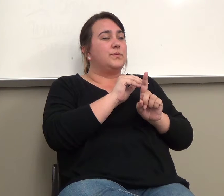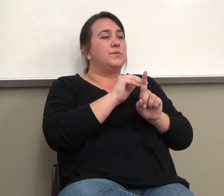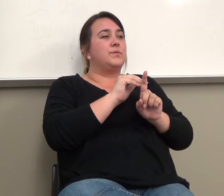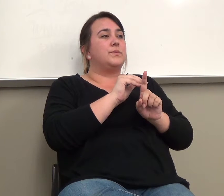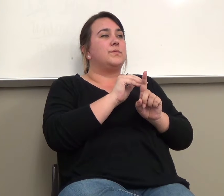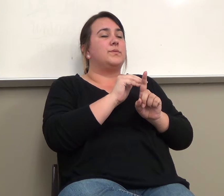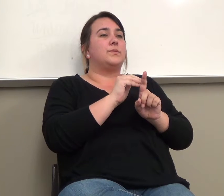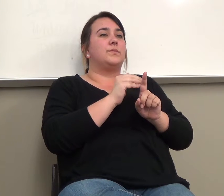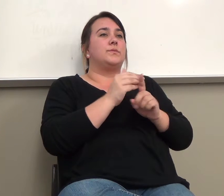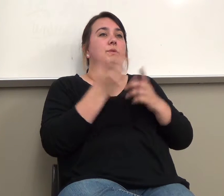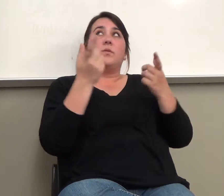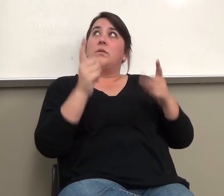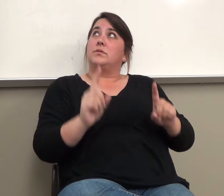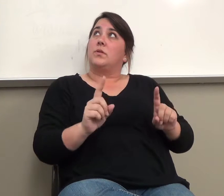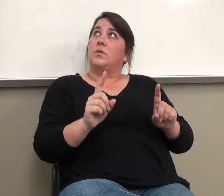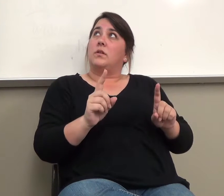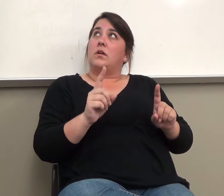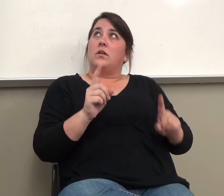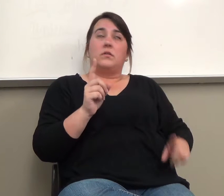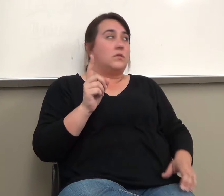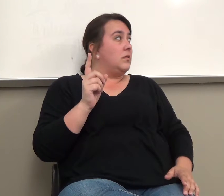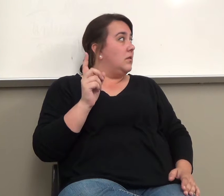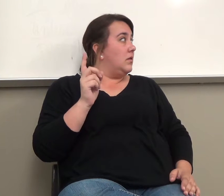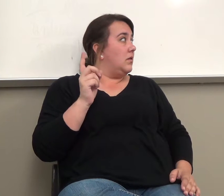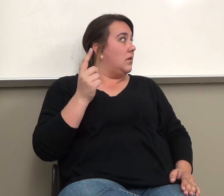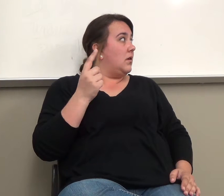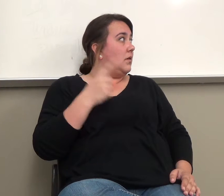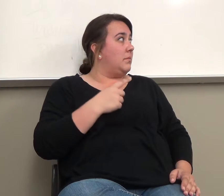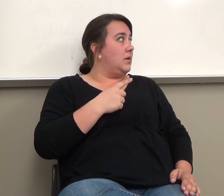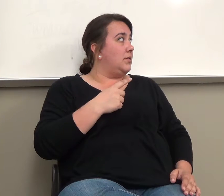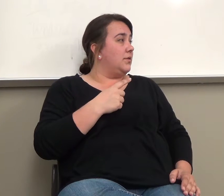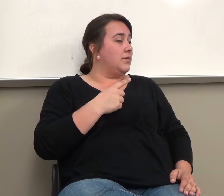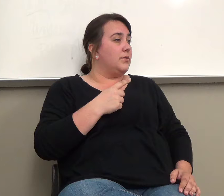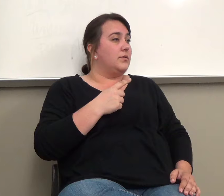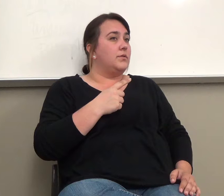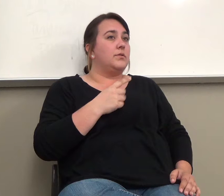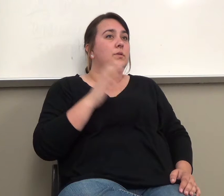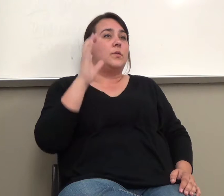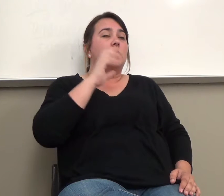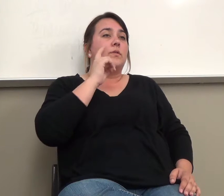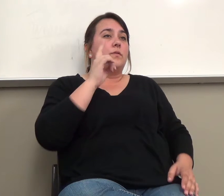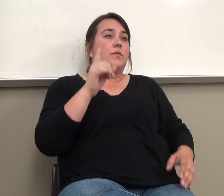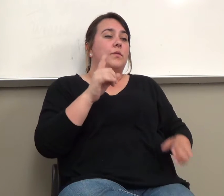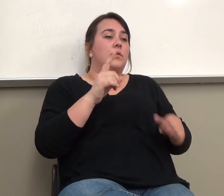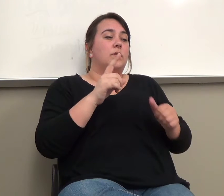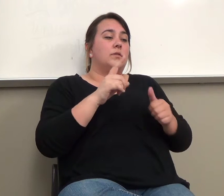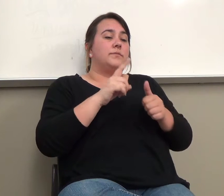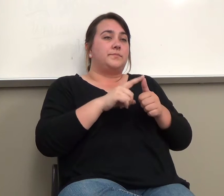what's going on up here, we're looking for standard English